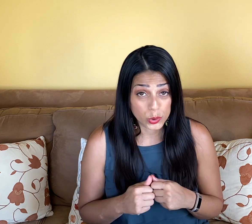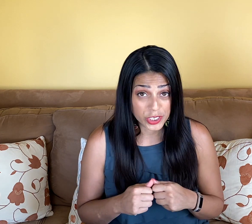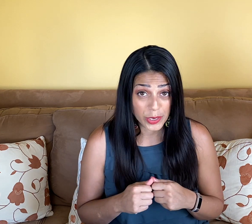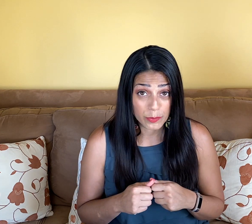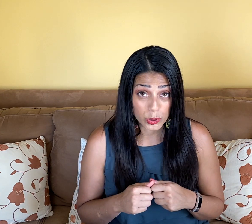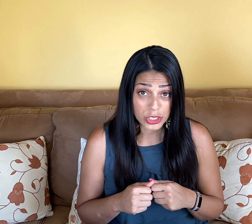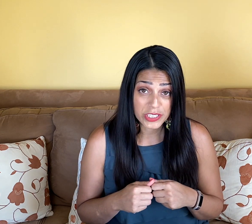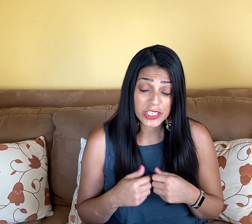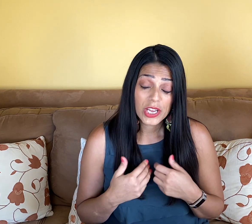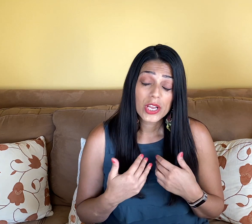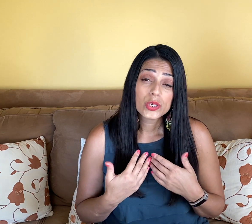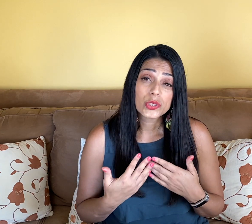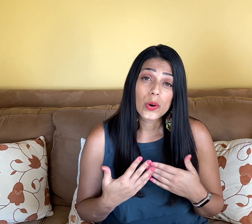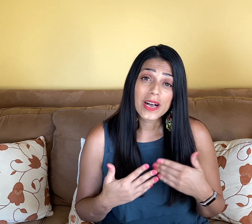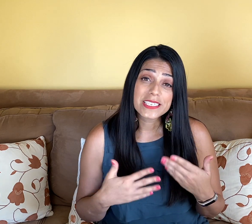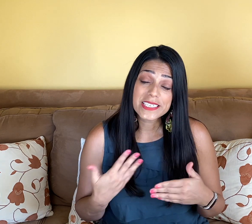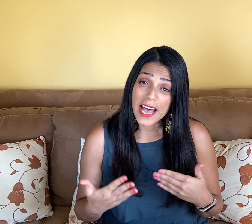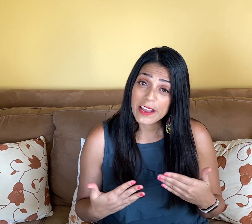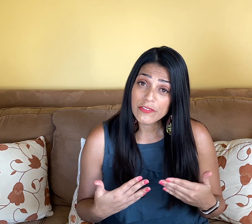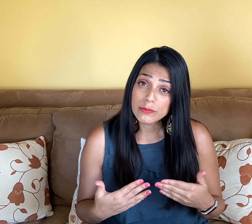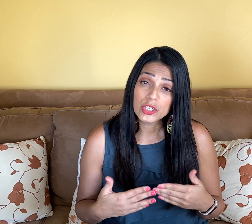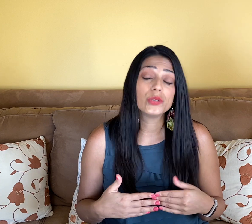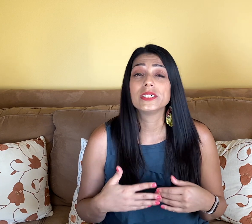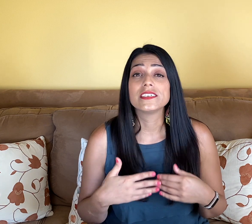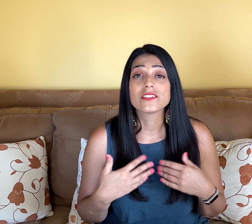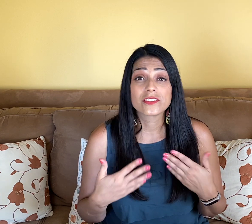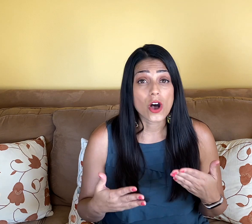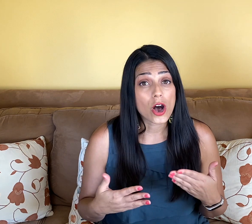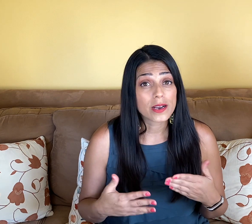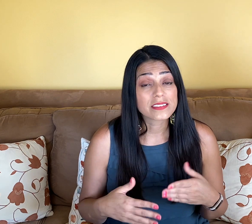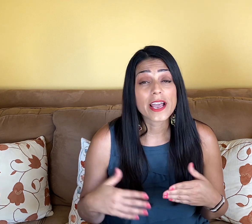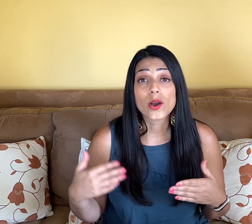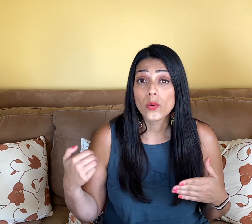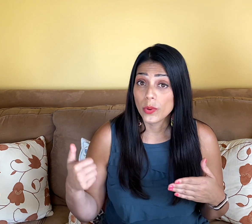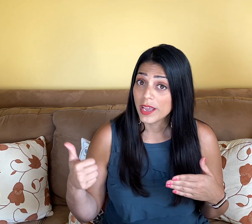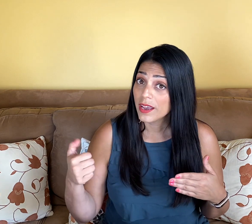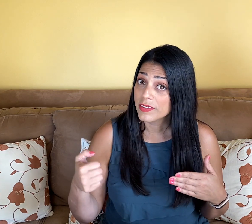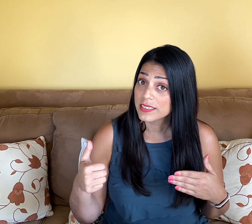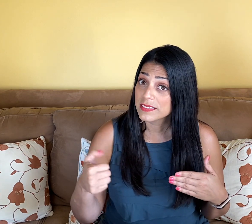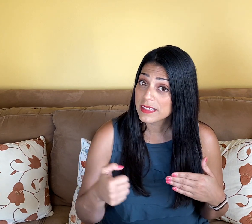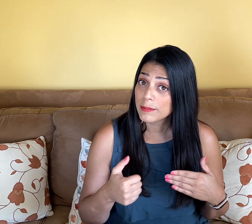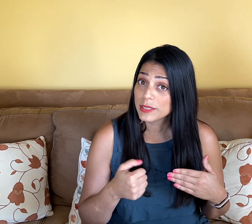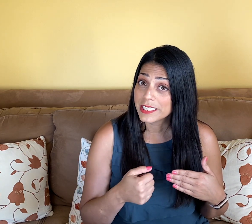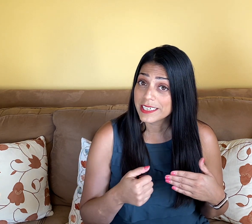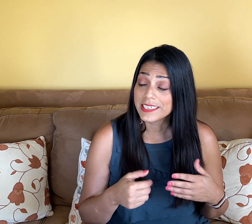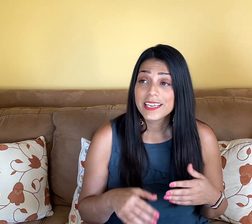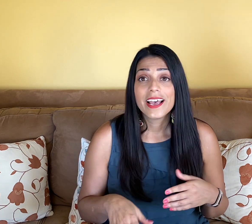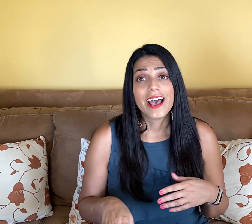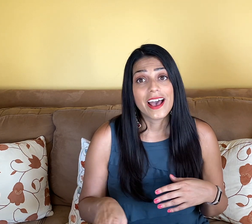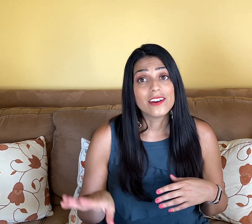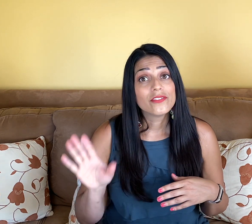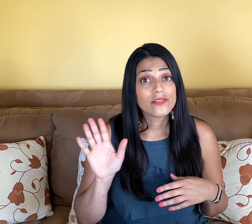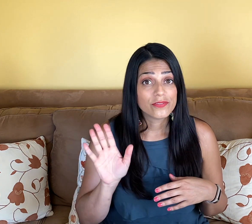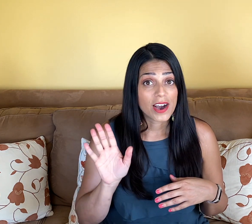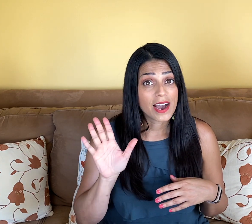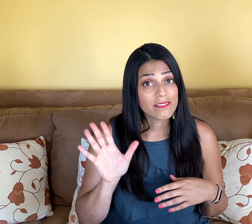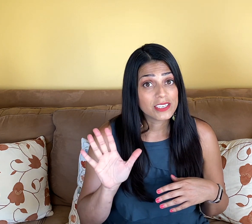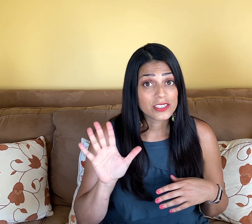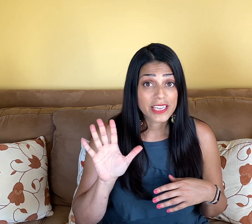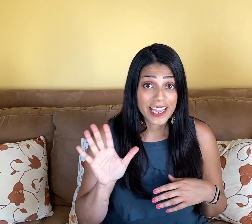closing motions. So aside from doing songs like Where is Thumbkin and Five Little